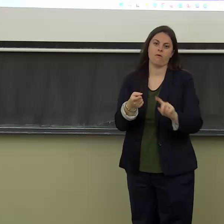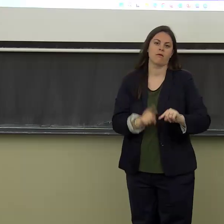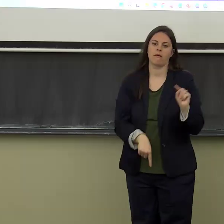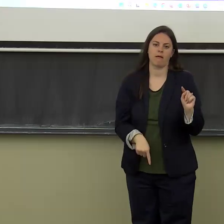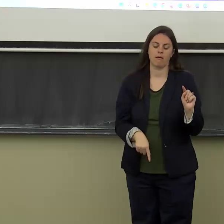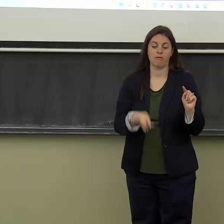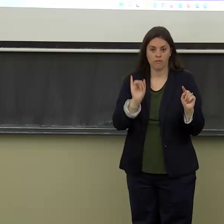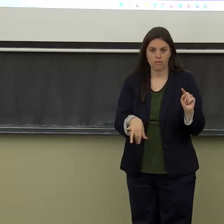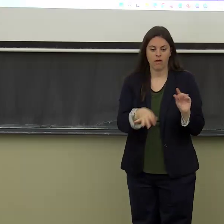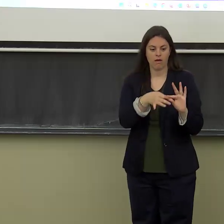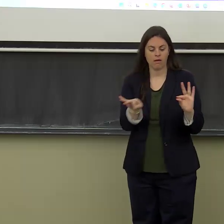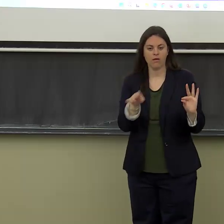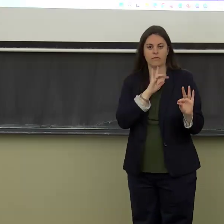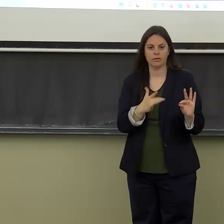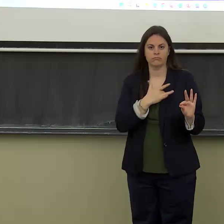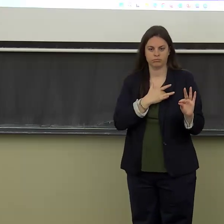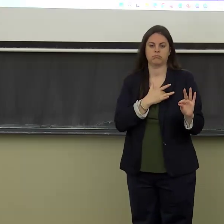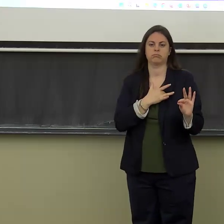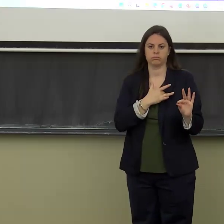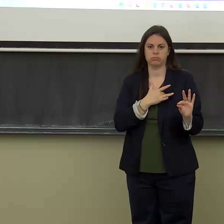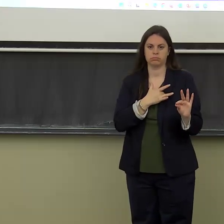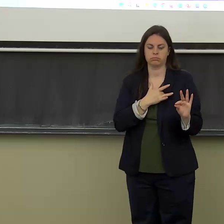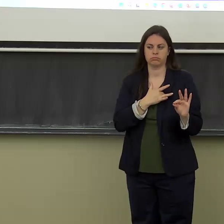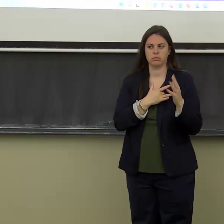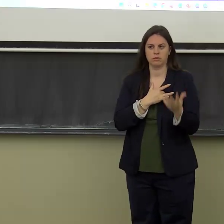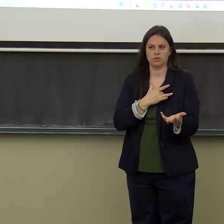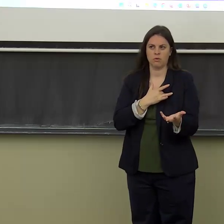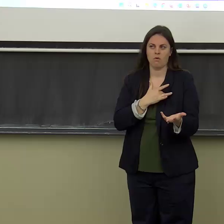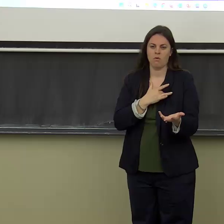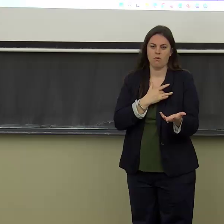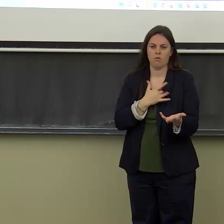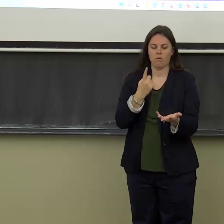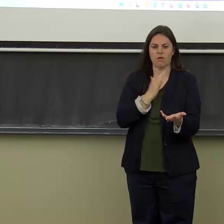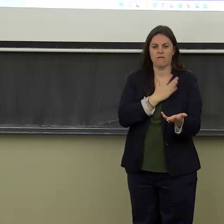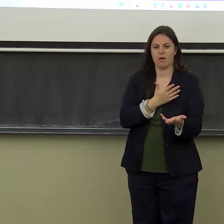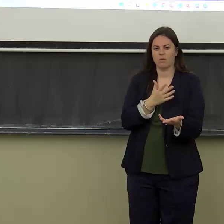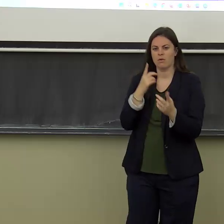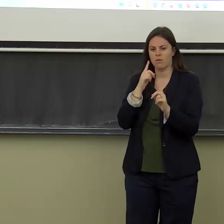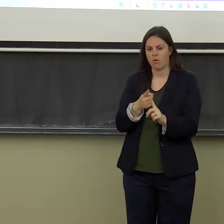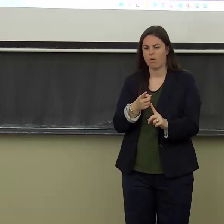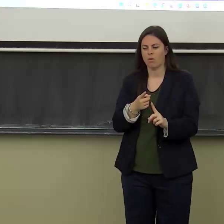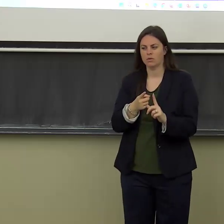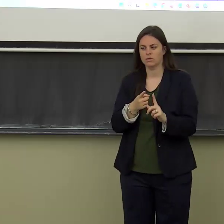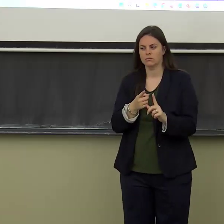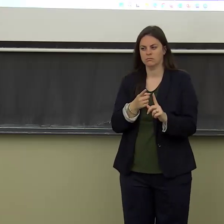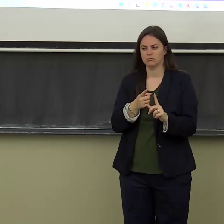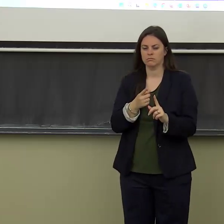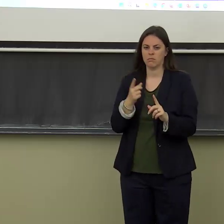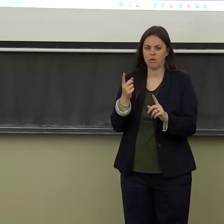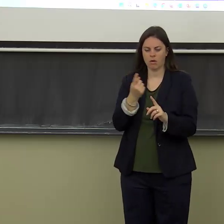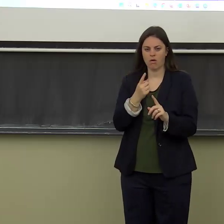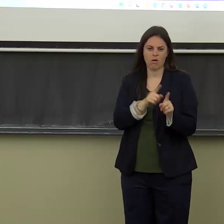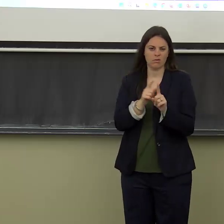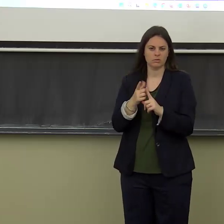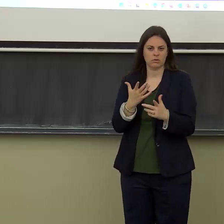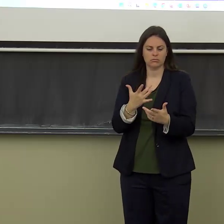resonated with me. So should one of our goals, because it also resonated with me that, hate the whole